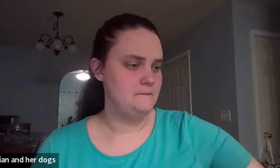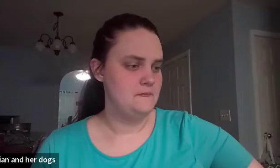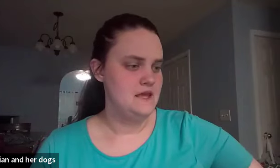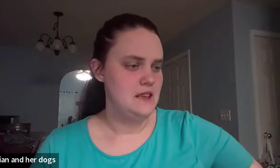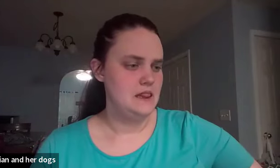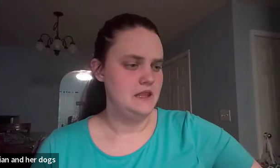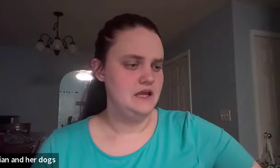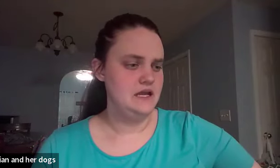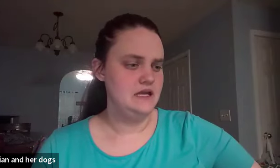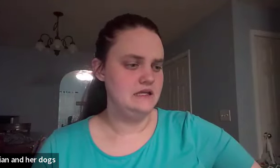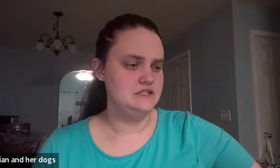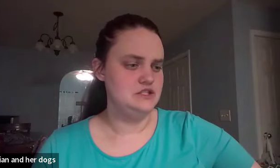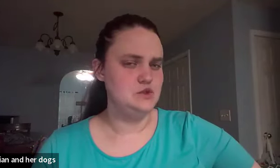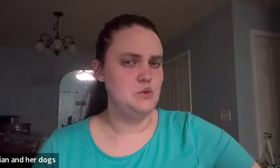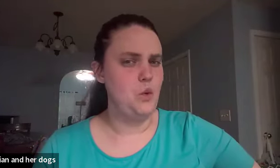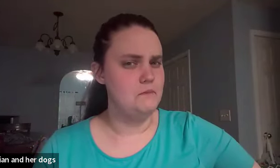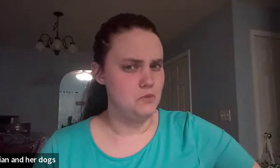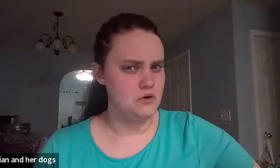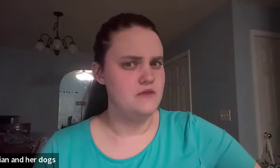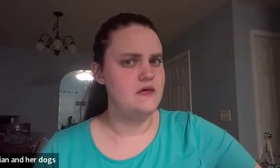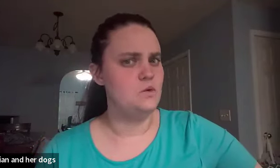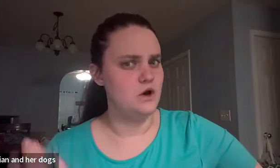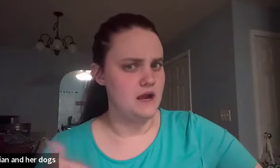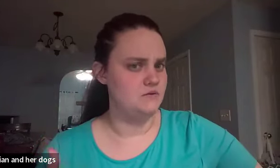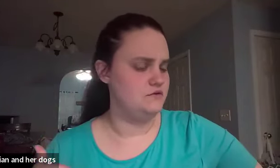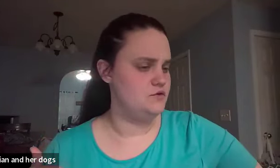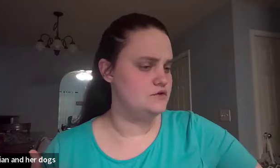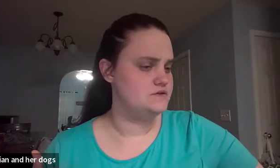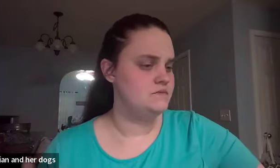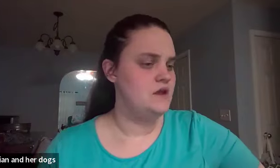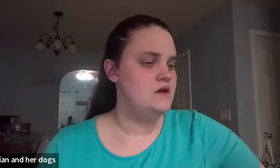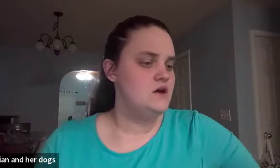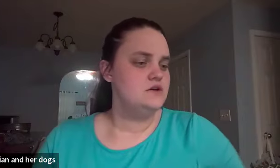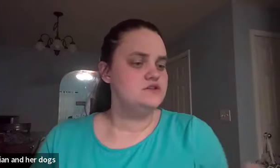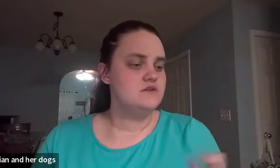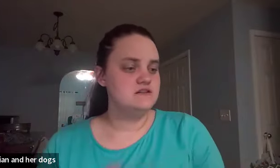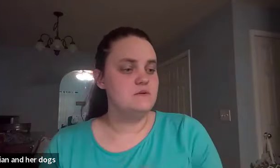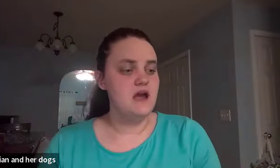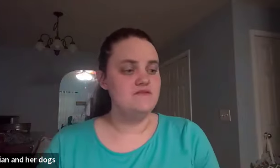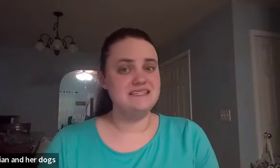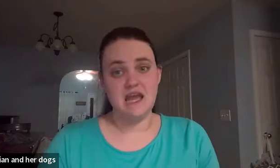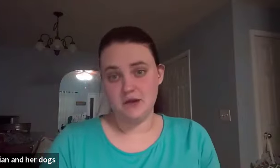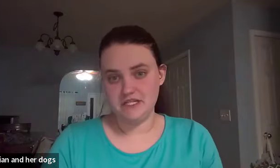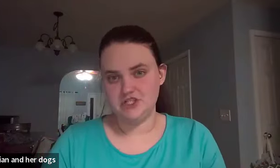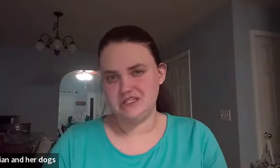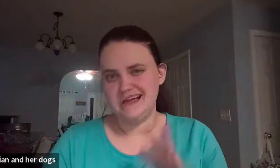Okay. Let's do one more and then we'll go back and review those. So the next one we have is cabbage